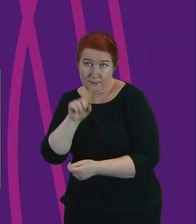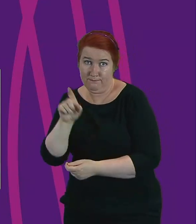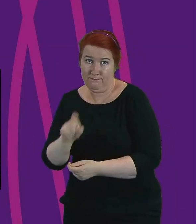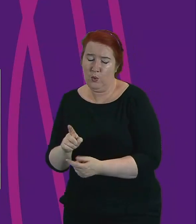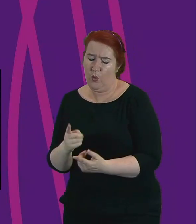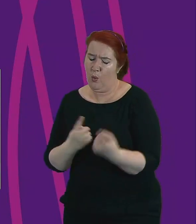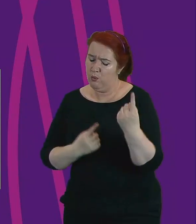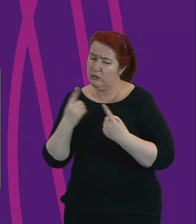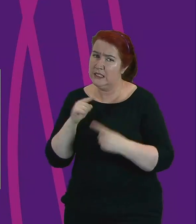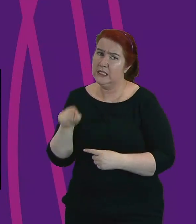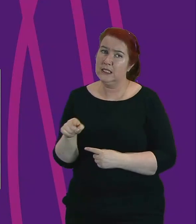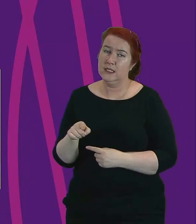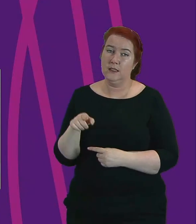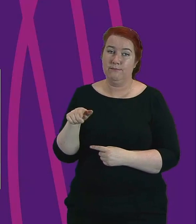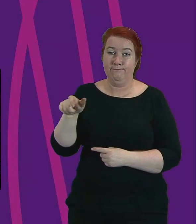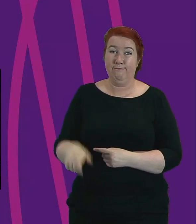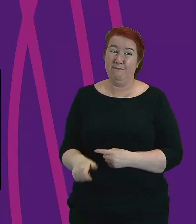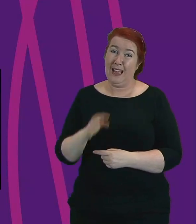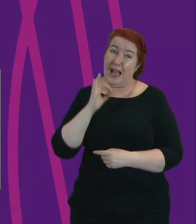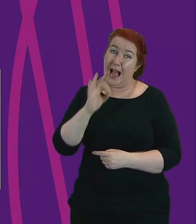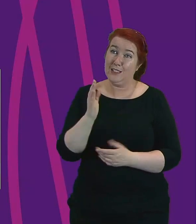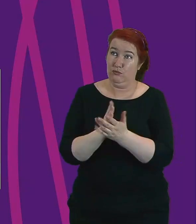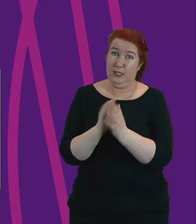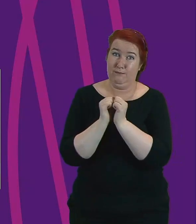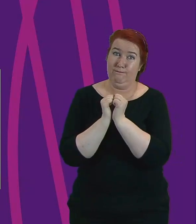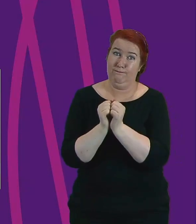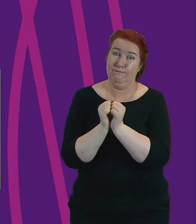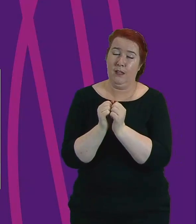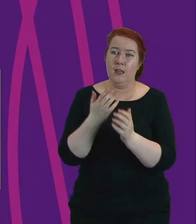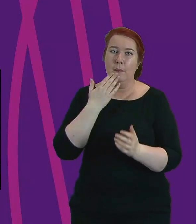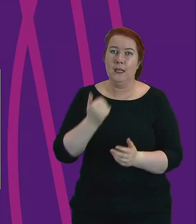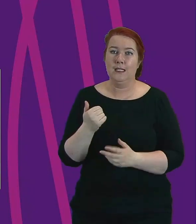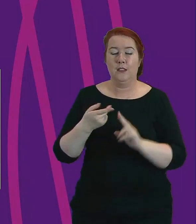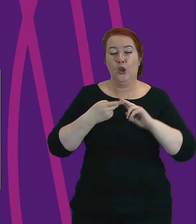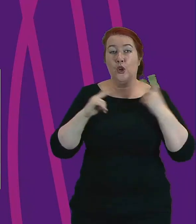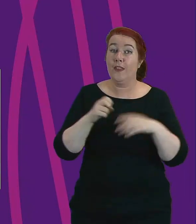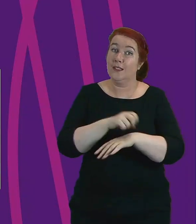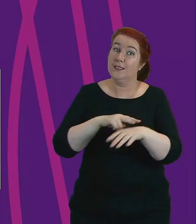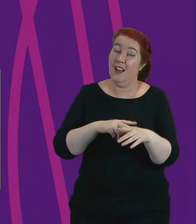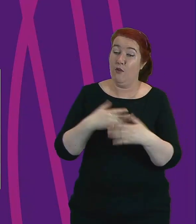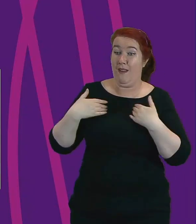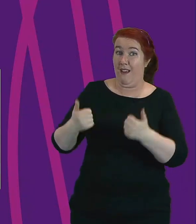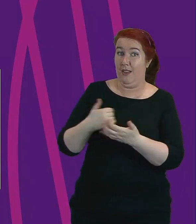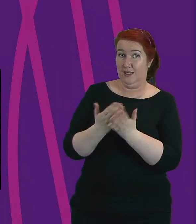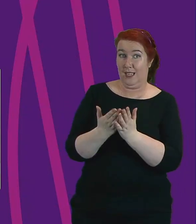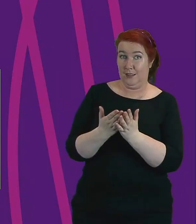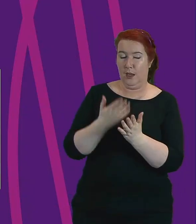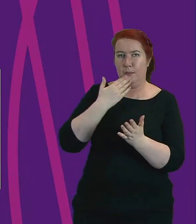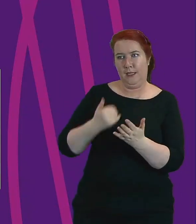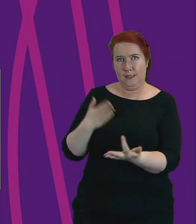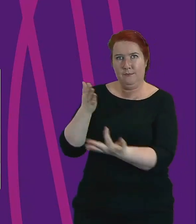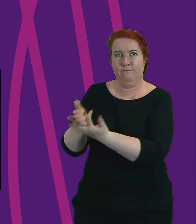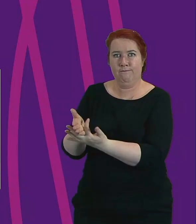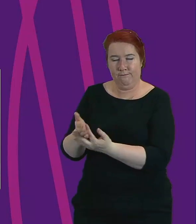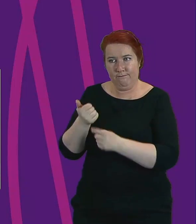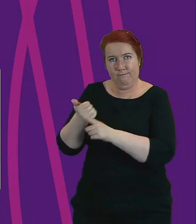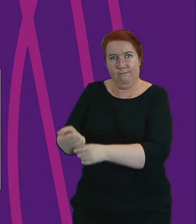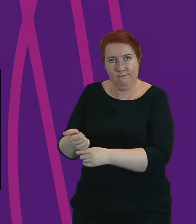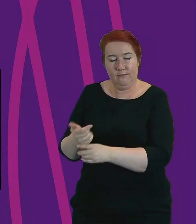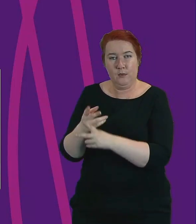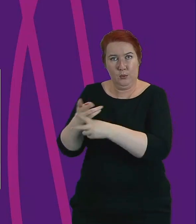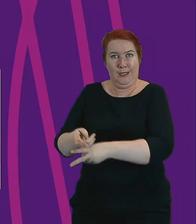are asking, I suppose, pleading for nursing staff from the health sector to go into the care